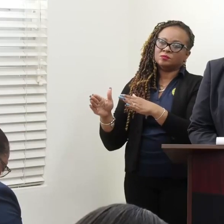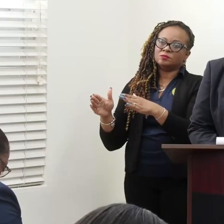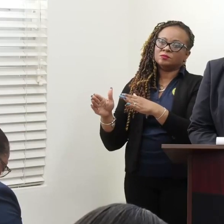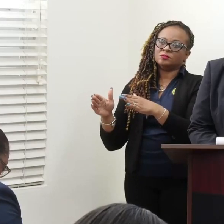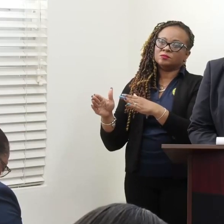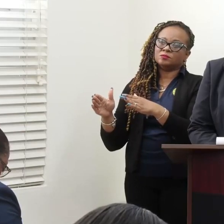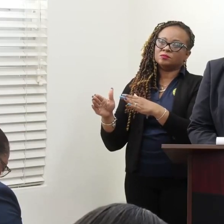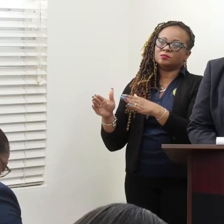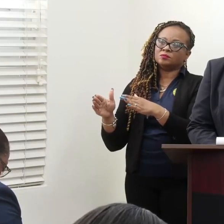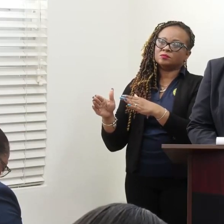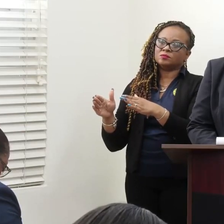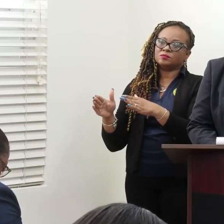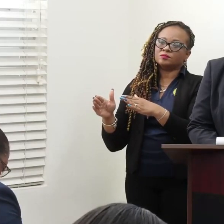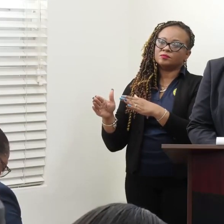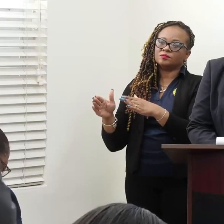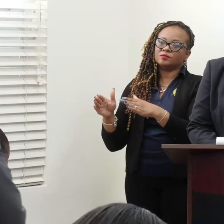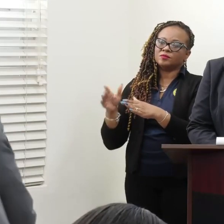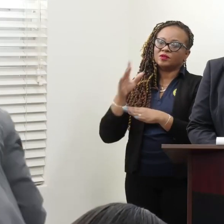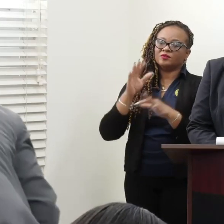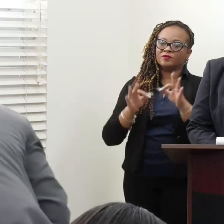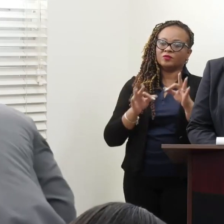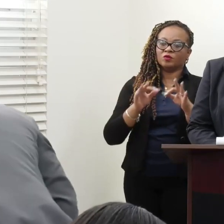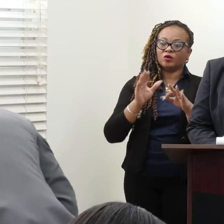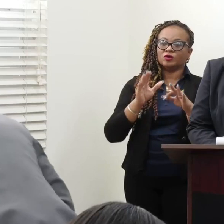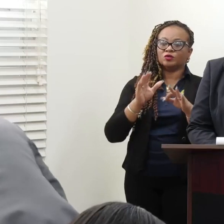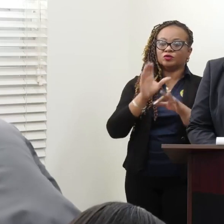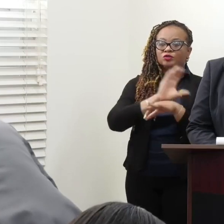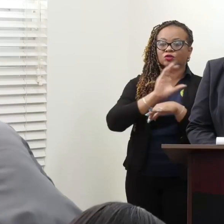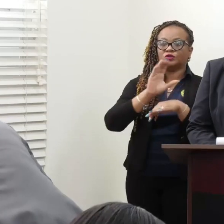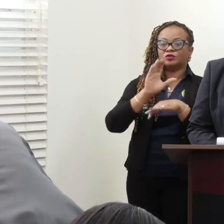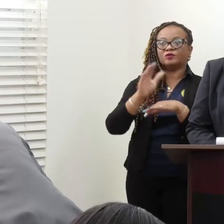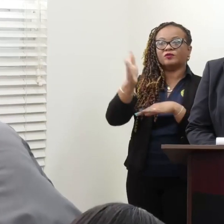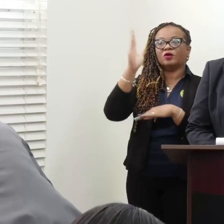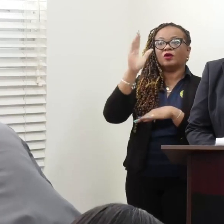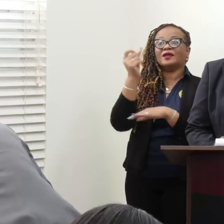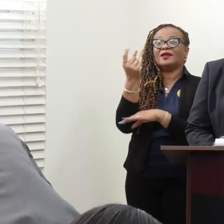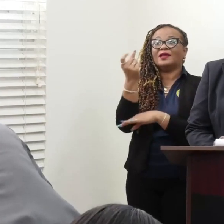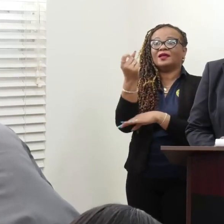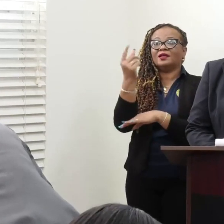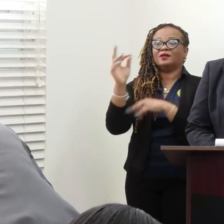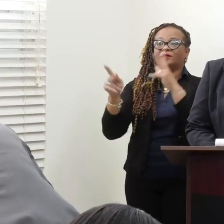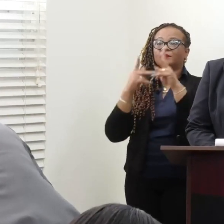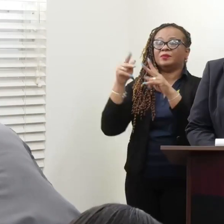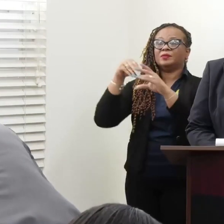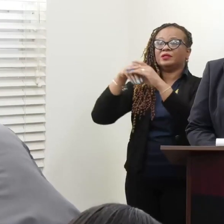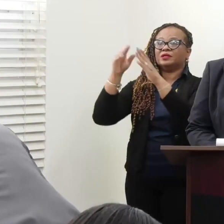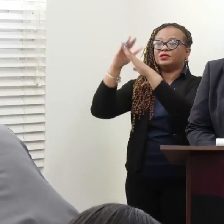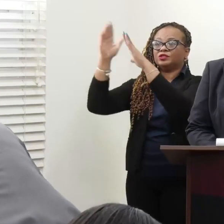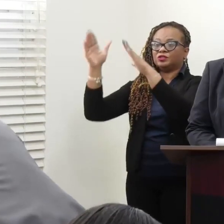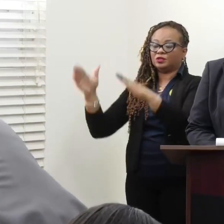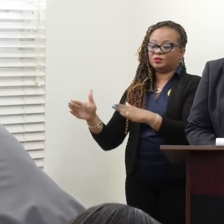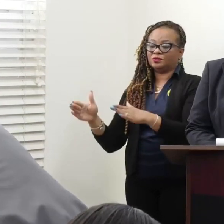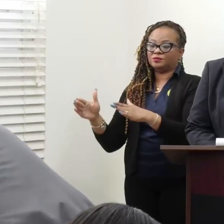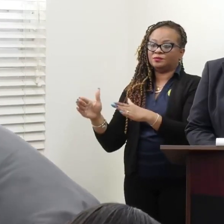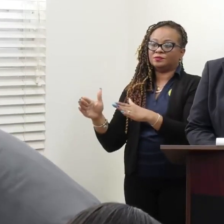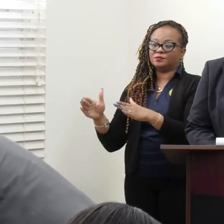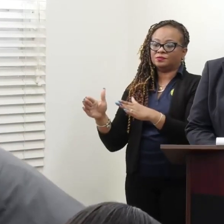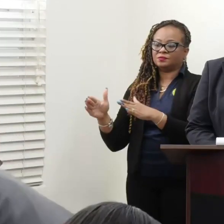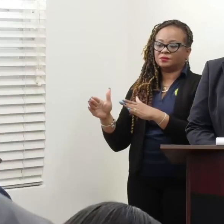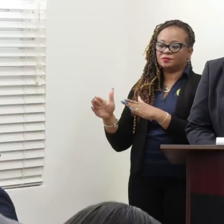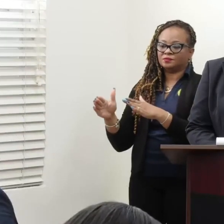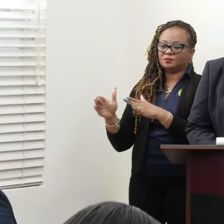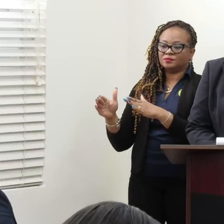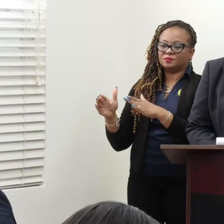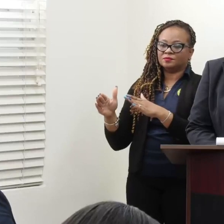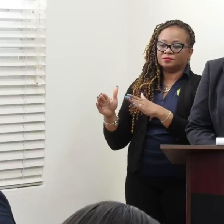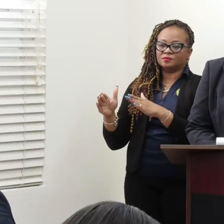gens. Faith Walk Church of God, 11 persons. You get Faith Walk Church of God l'église,